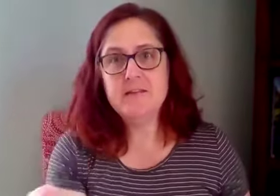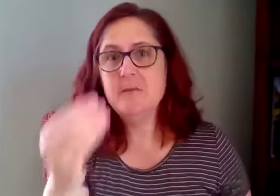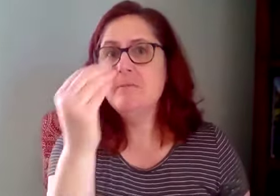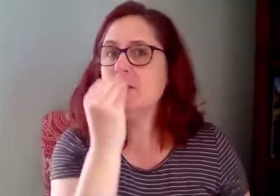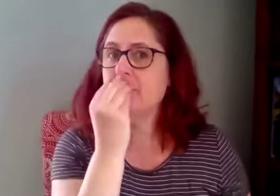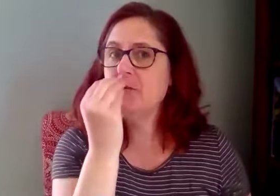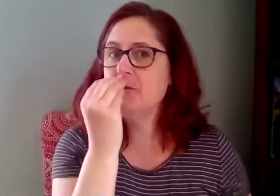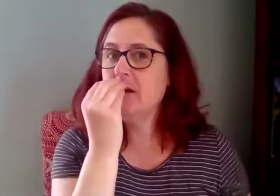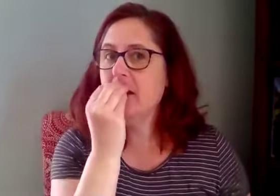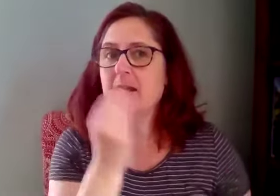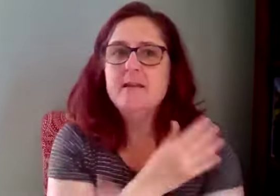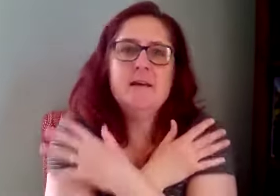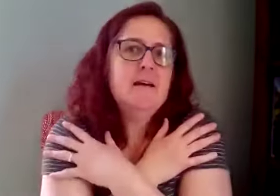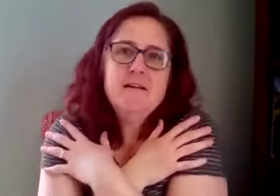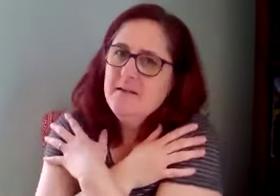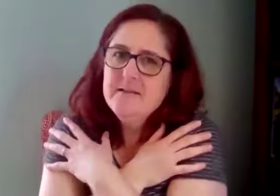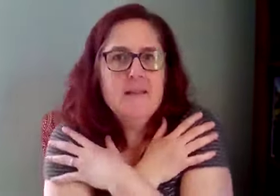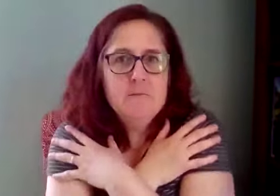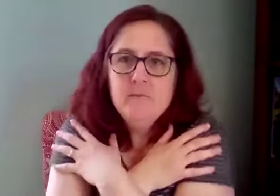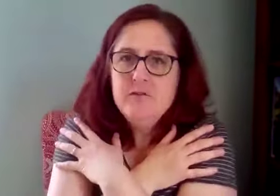them their food and hugs them to